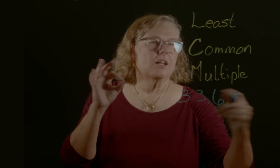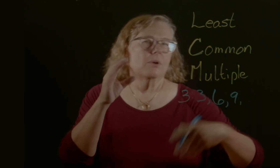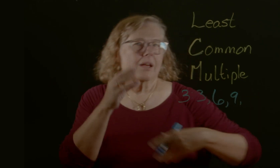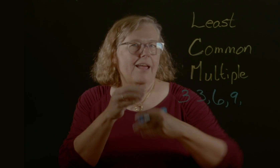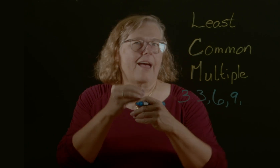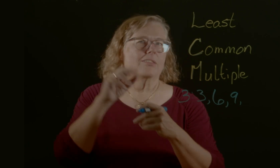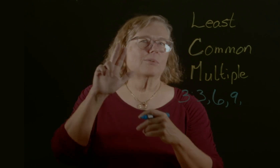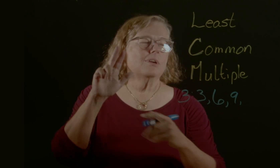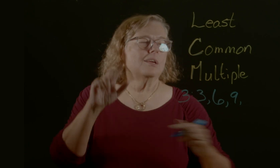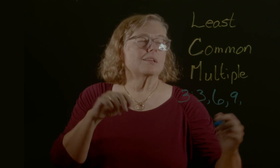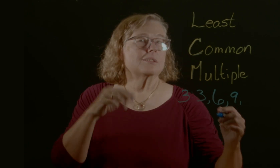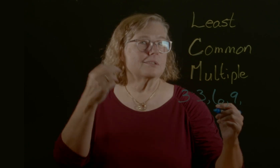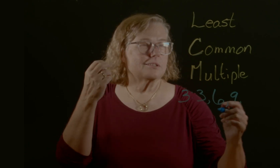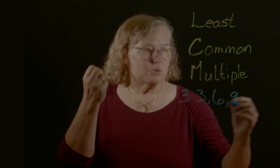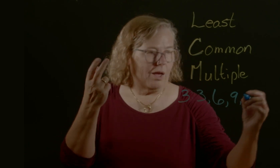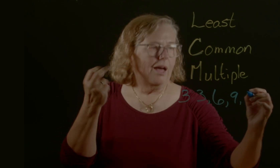going to add 3, get 12.